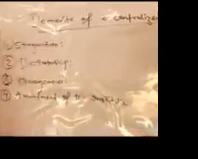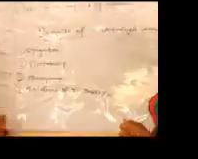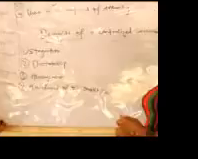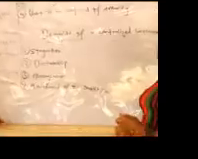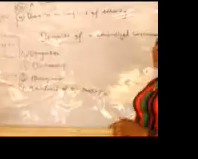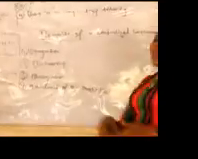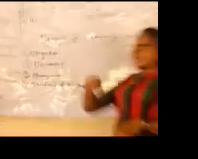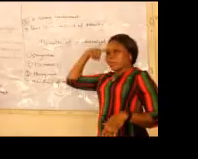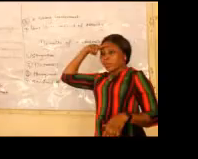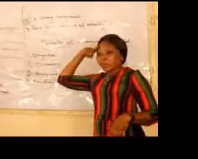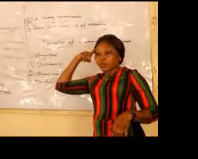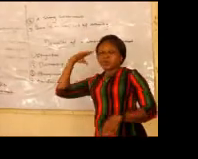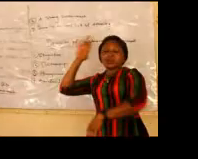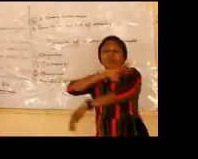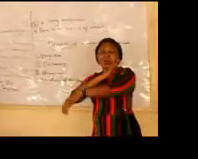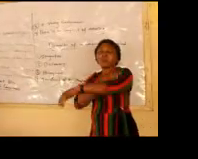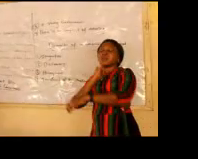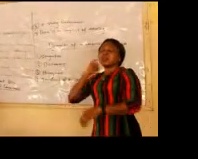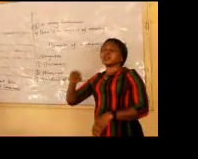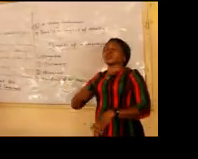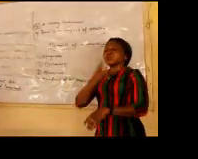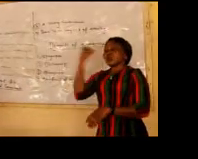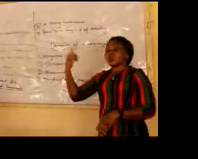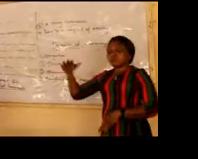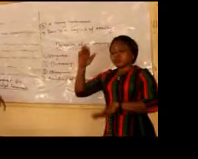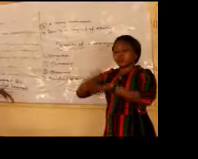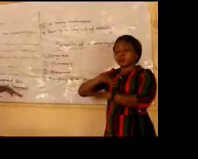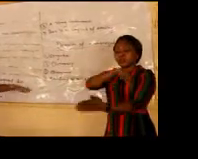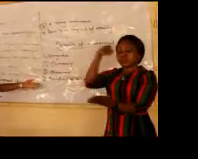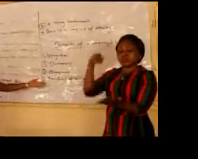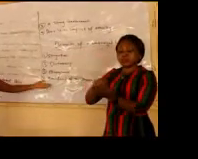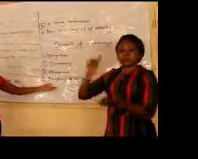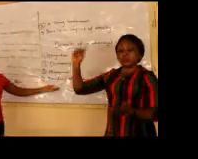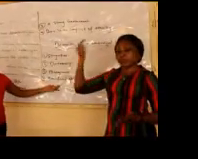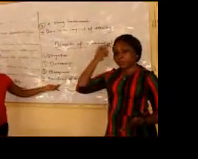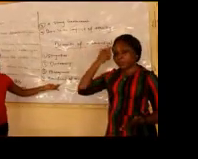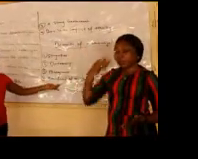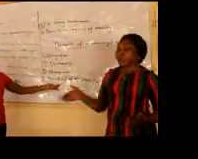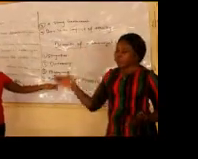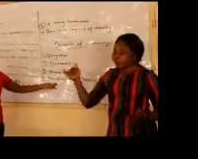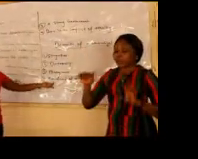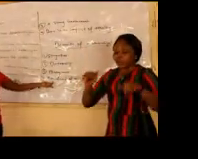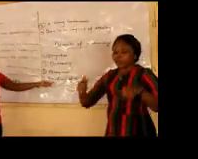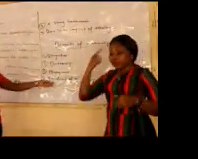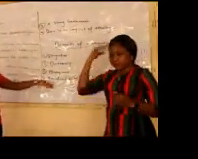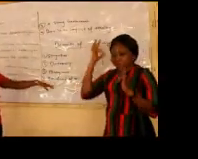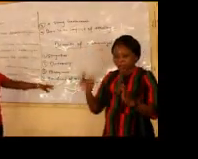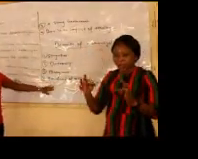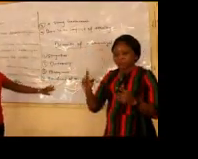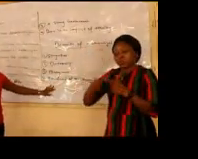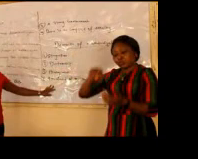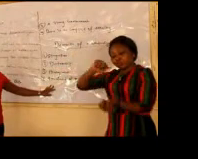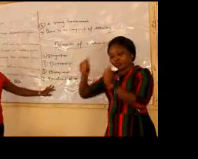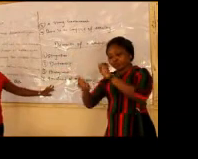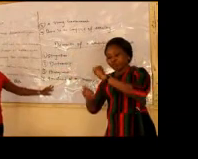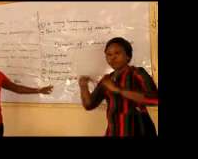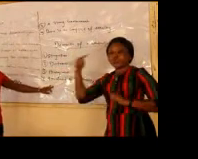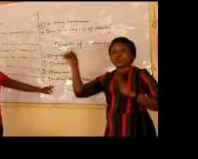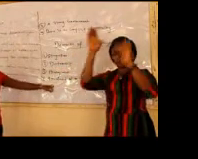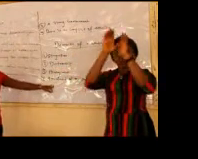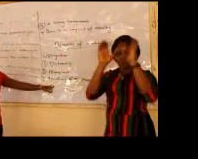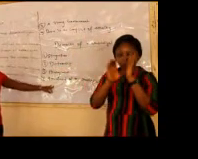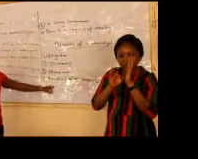Now, because power is centered only on the central government, they can decide to amend the Constitution just for